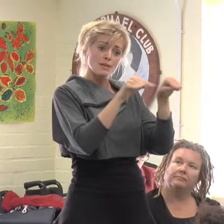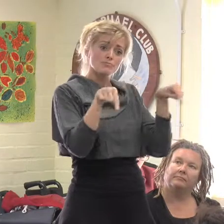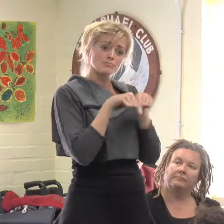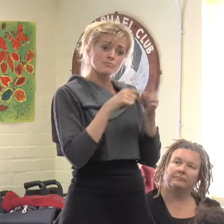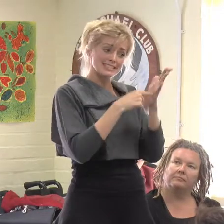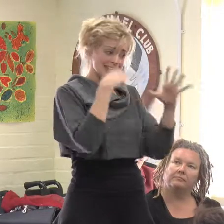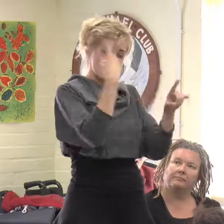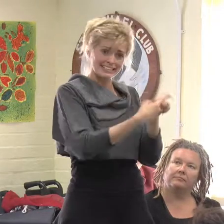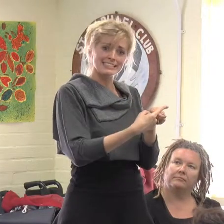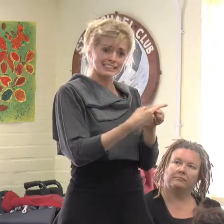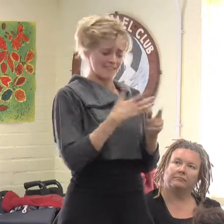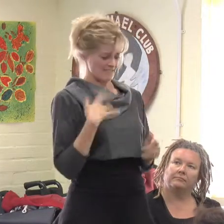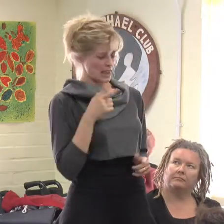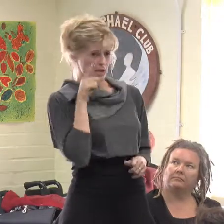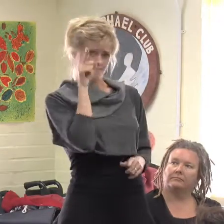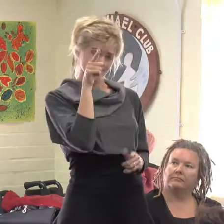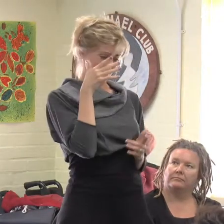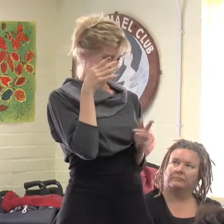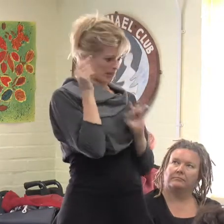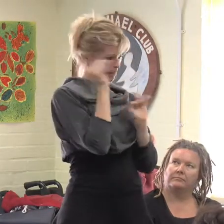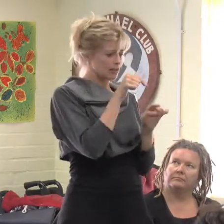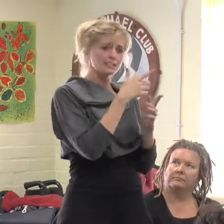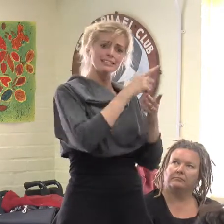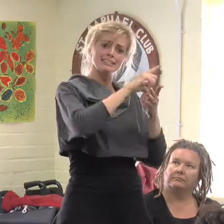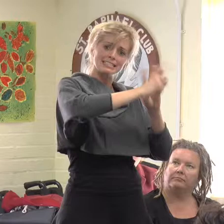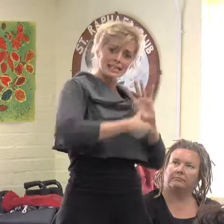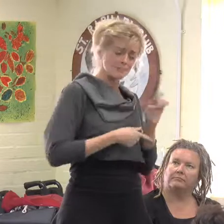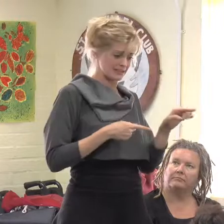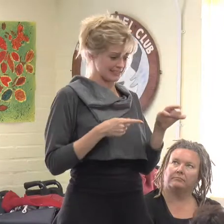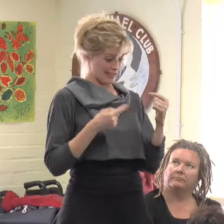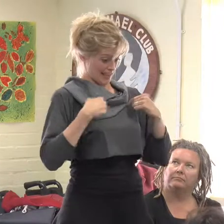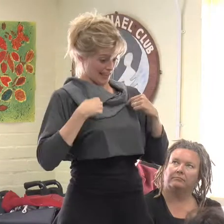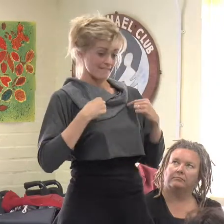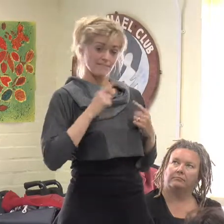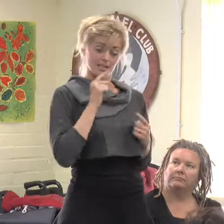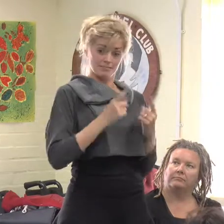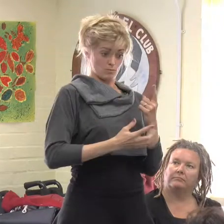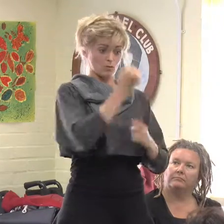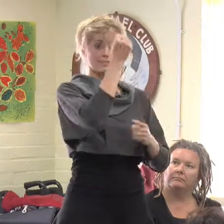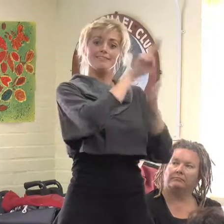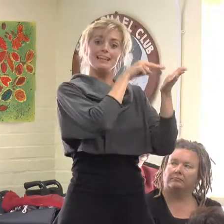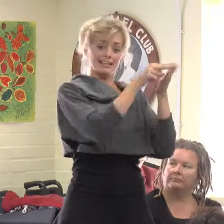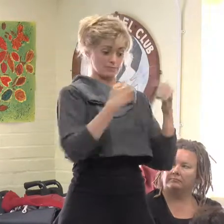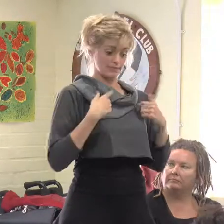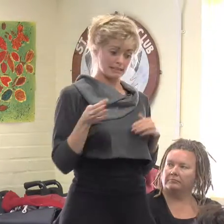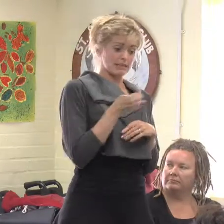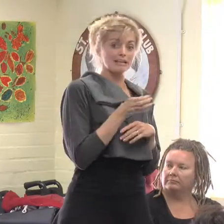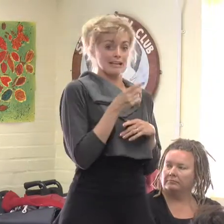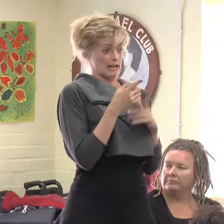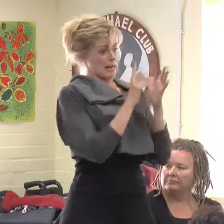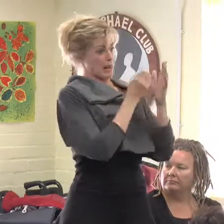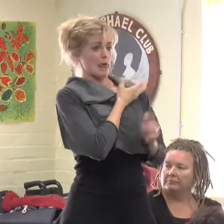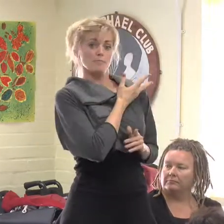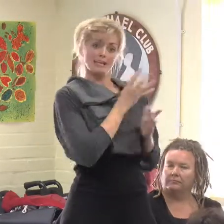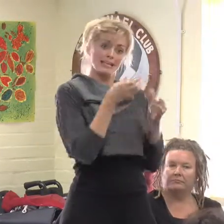make this absolute cast iron promise to you today, that if I'm elected, and if Labour's elected in a couple of weeks, scrapping the bedroom tax will be one of the very,